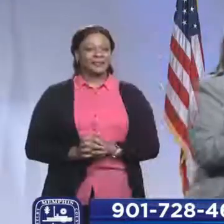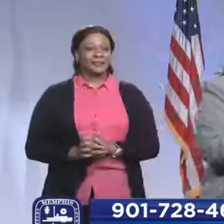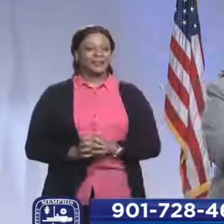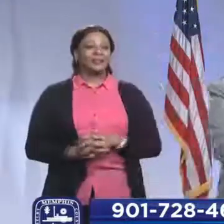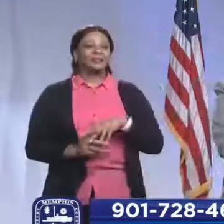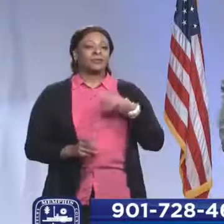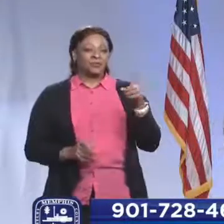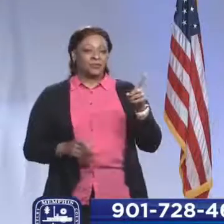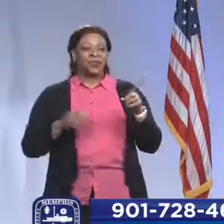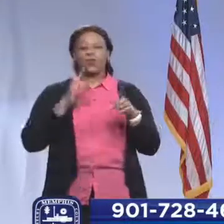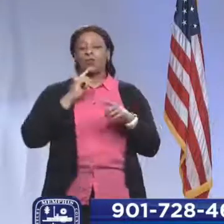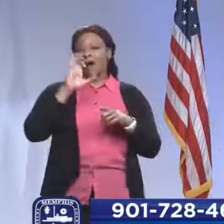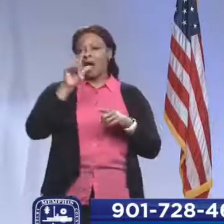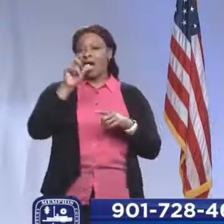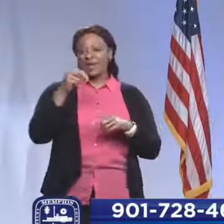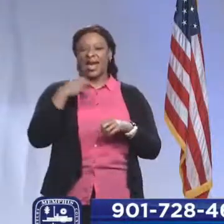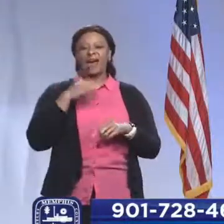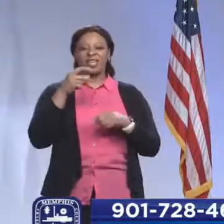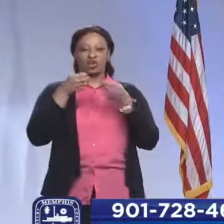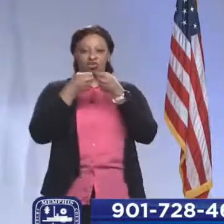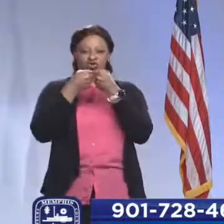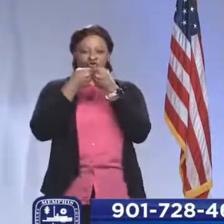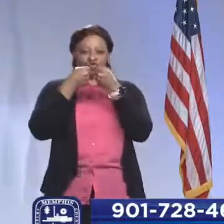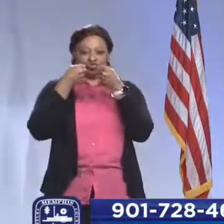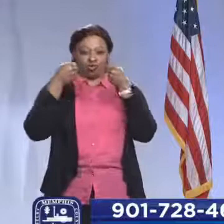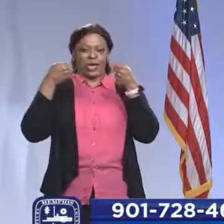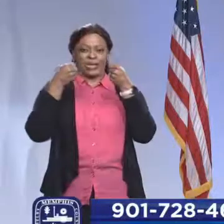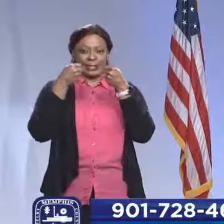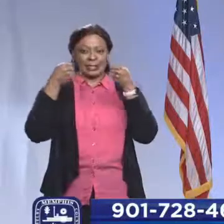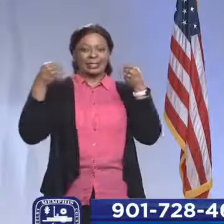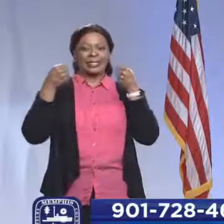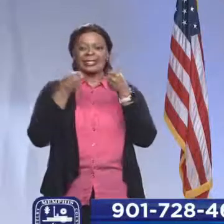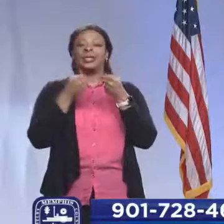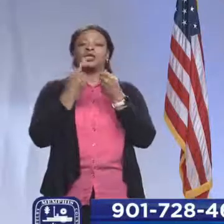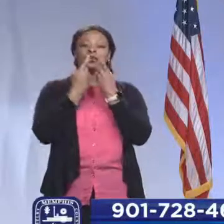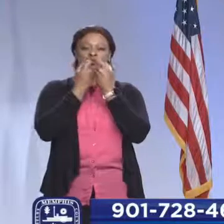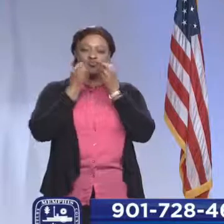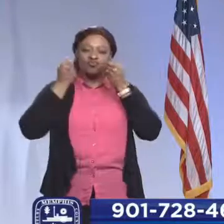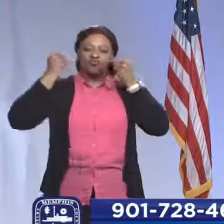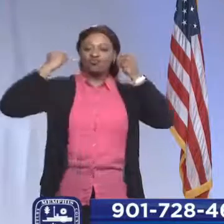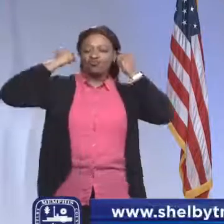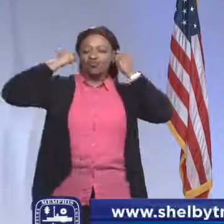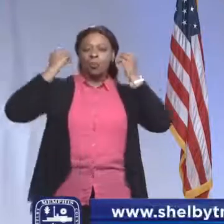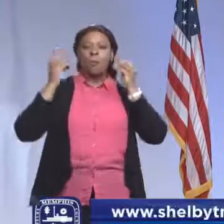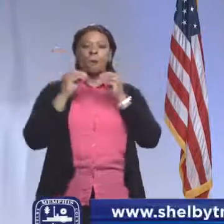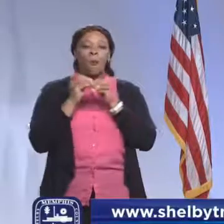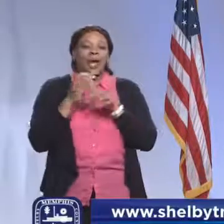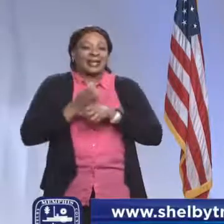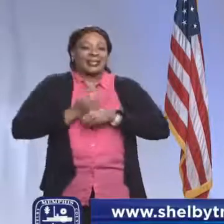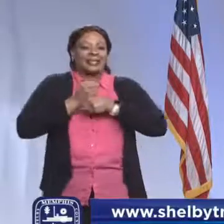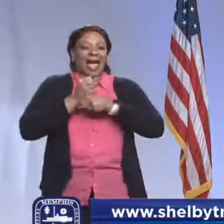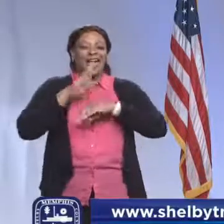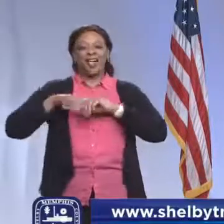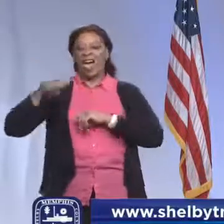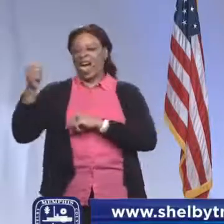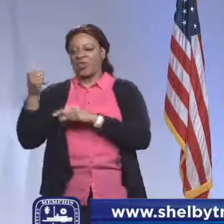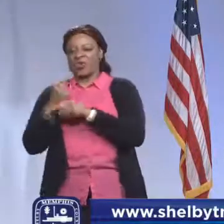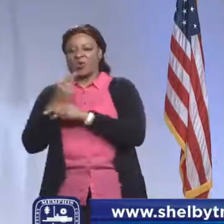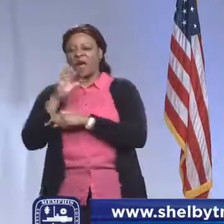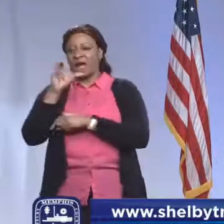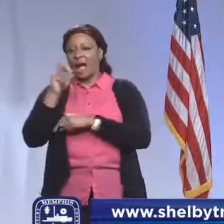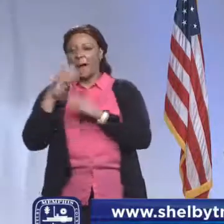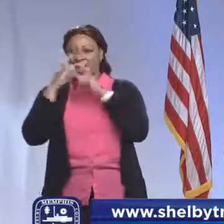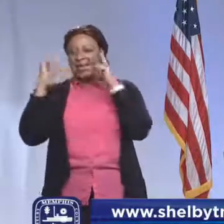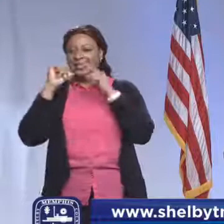They are cotton, but they have a little bit of a stretch, which actually makes them fit your face much more tightly than a lot of the cotton masks that you